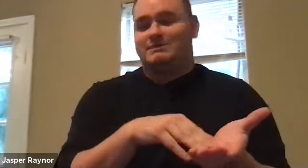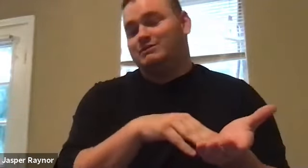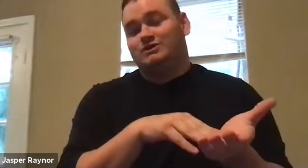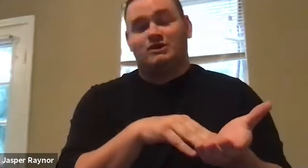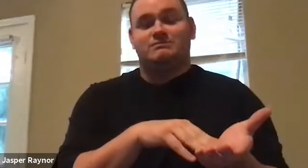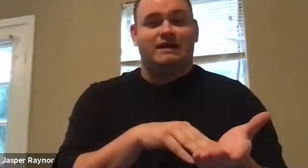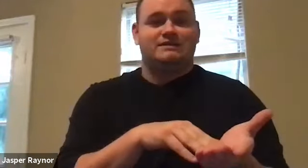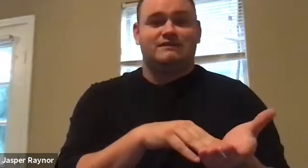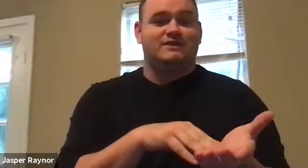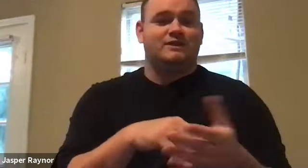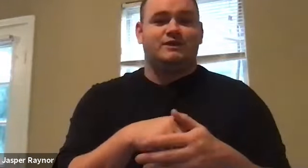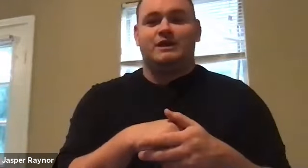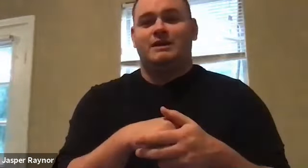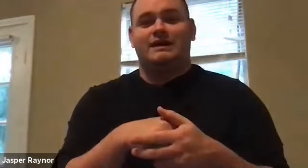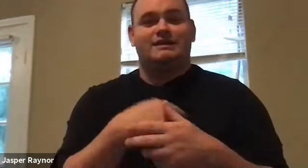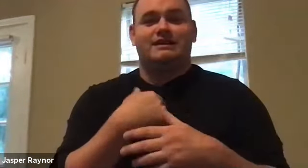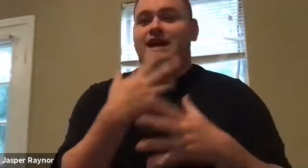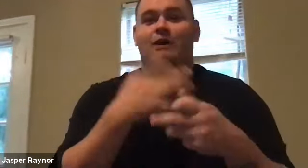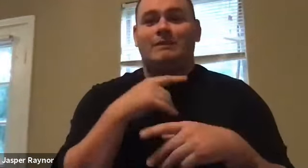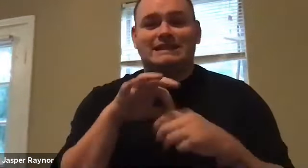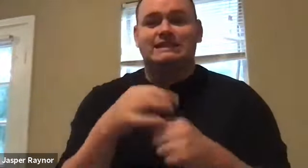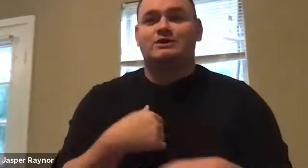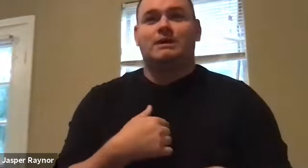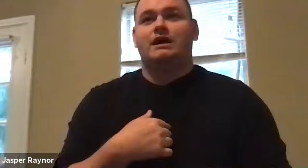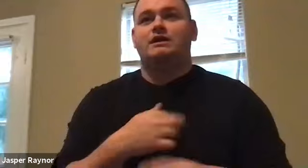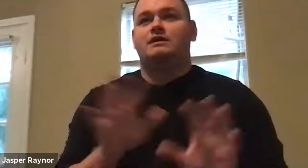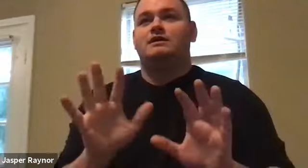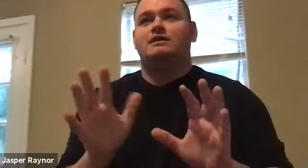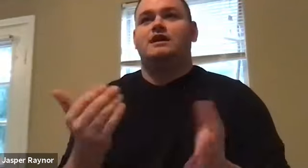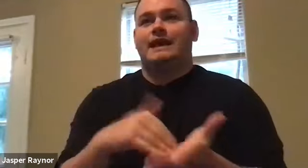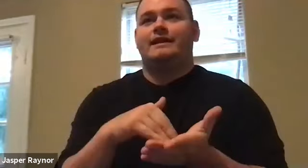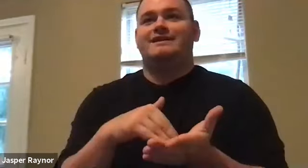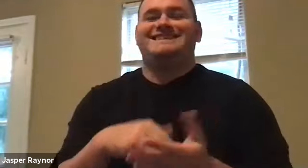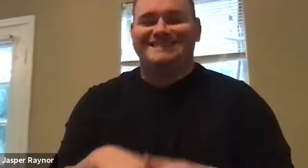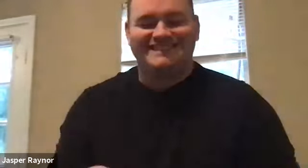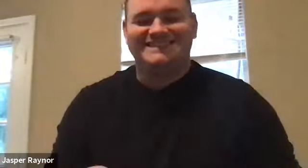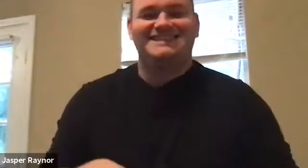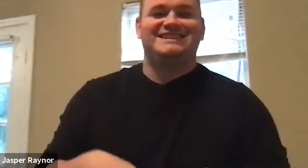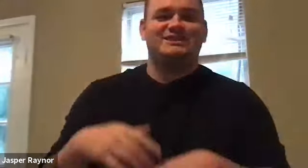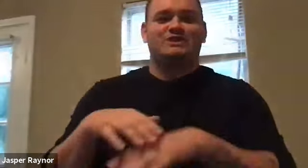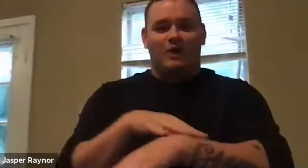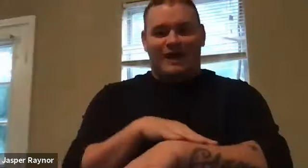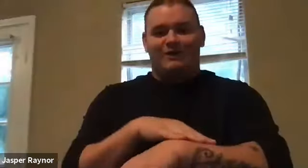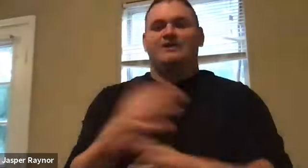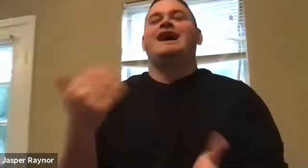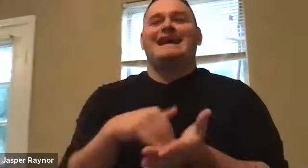people will start spelling stuff to you and they'll be like, I want my T, and you'll be like, again. Slow down,